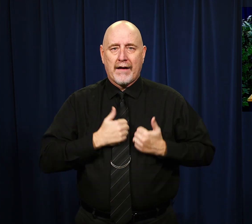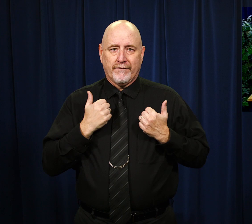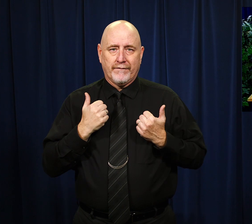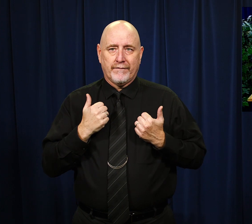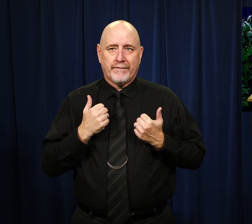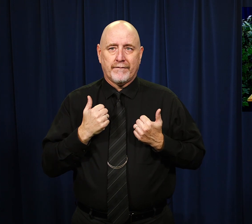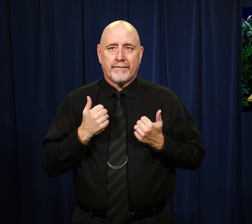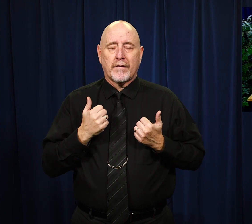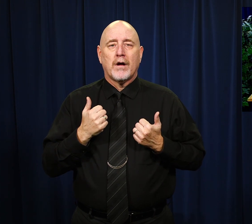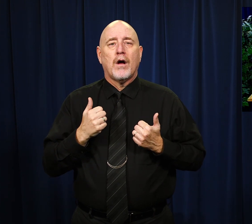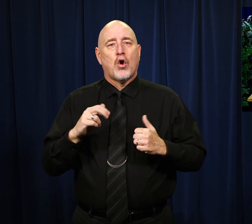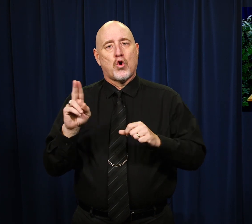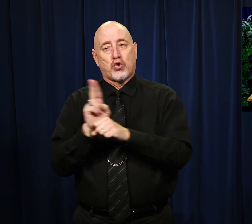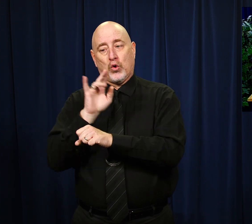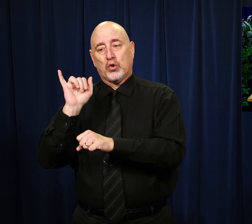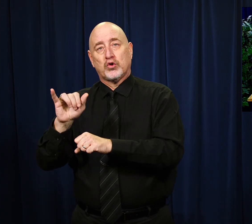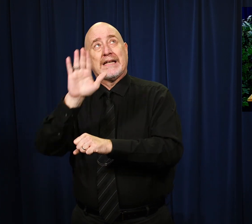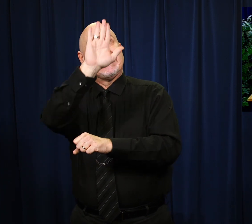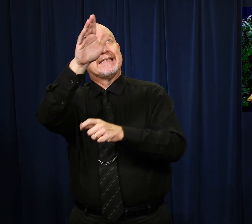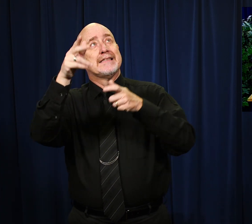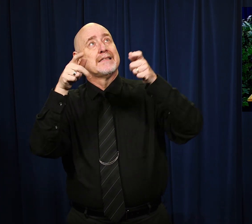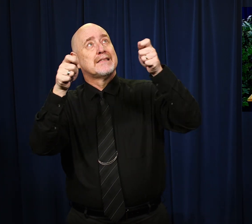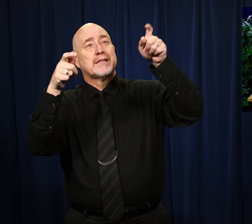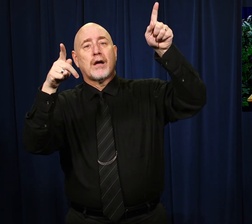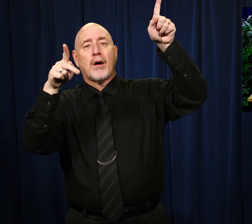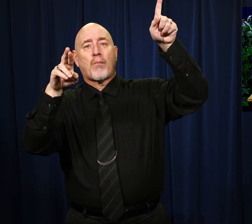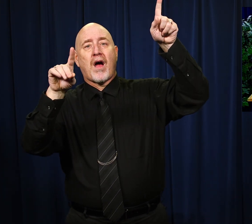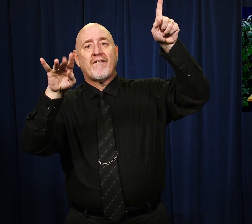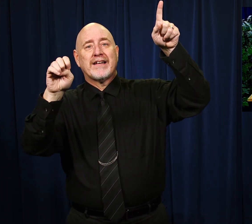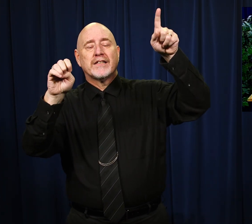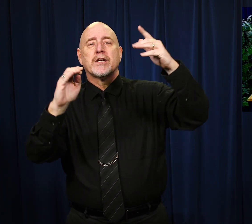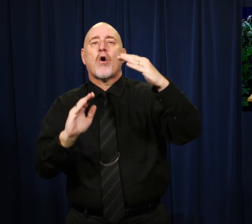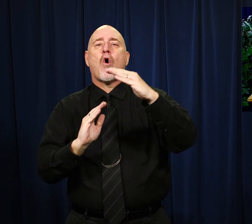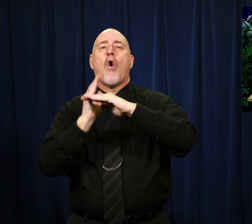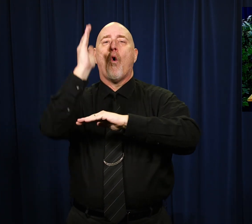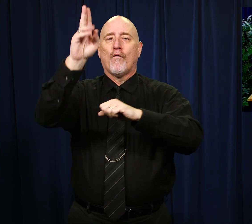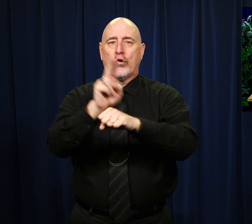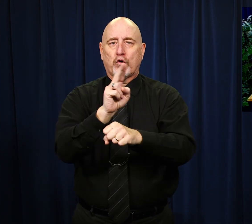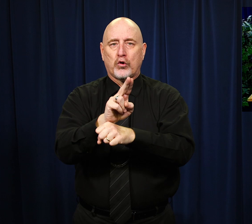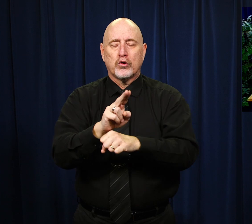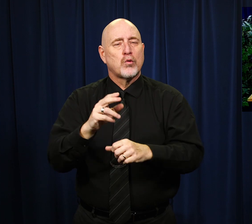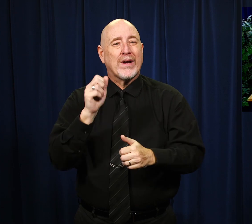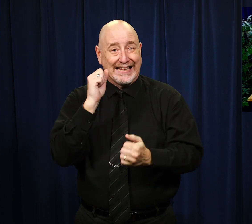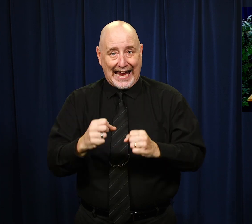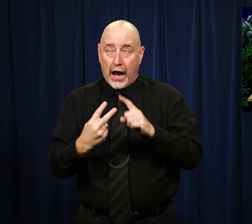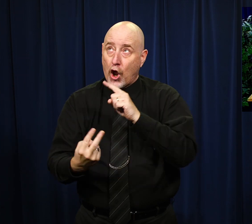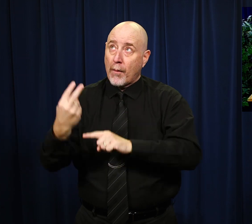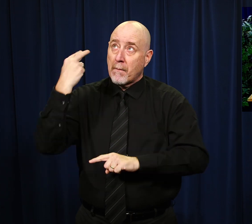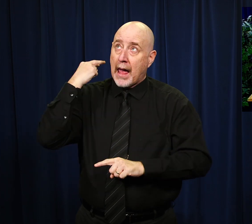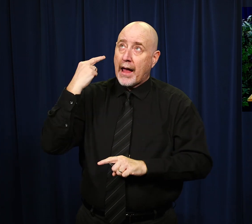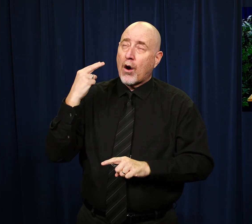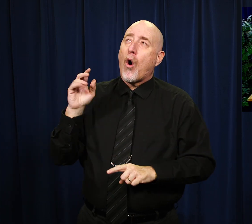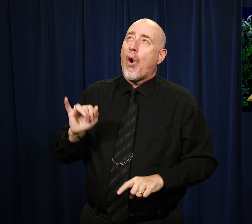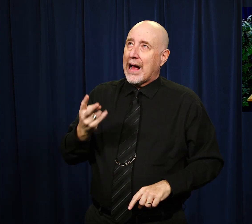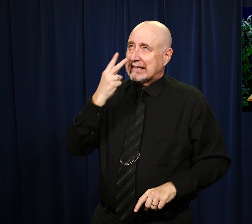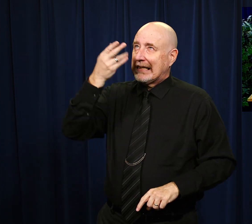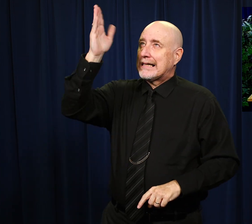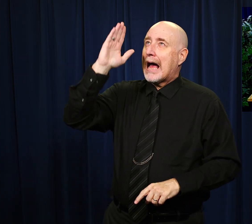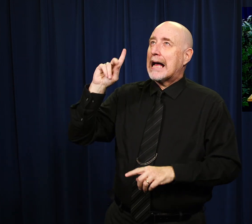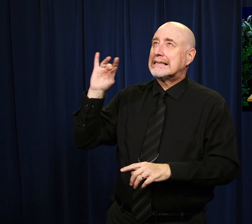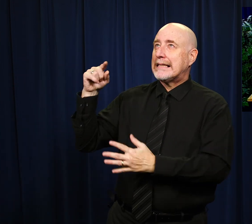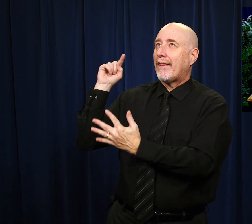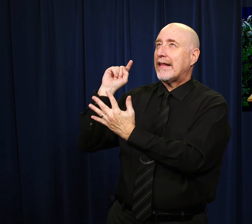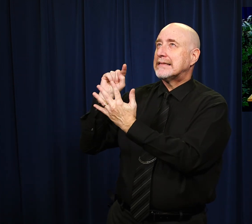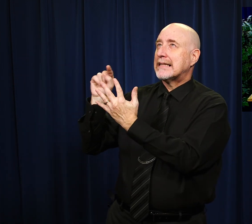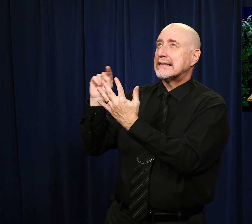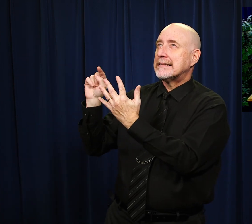about over-applying providence. Each one of us can look back into our lives and say, oh, I can see God's providence